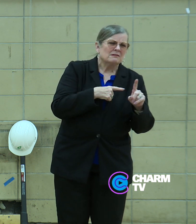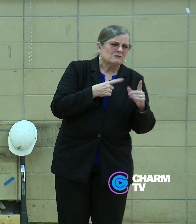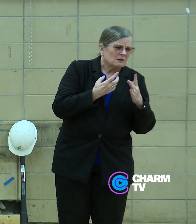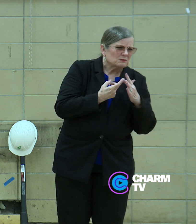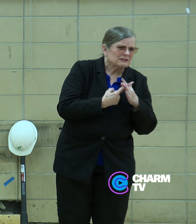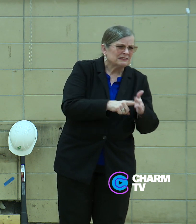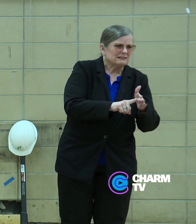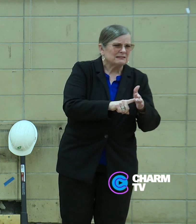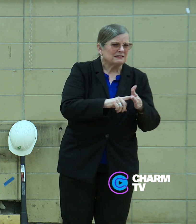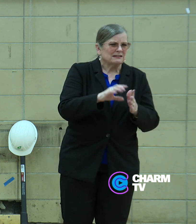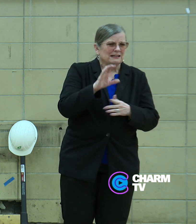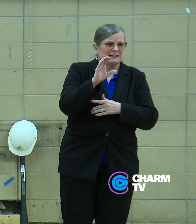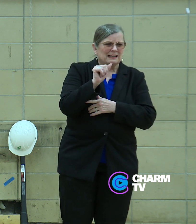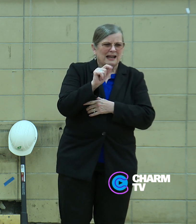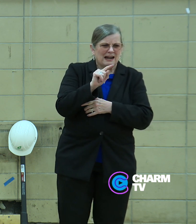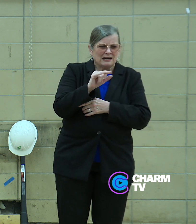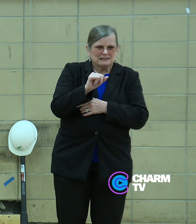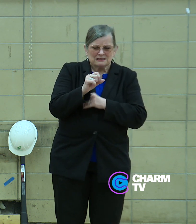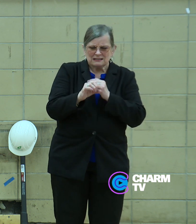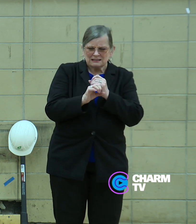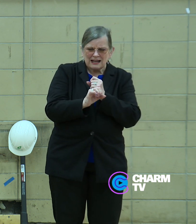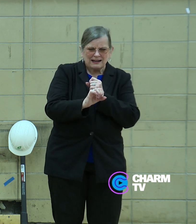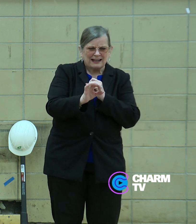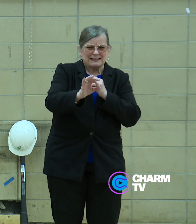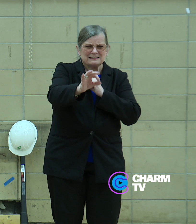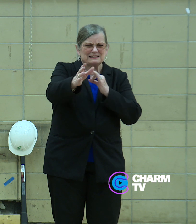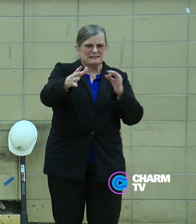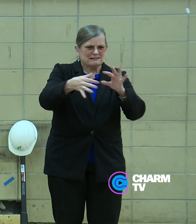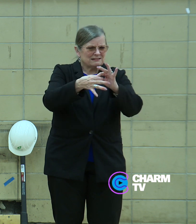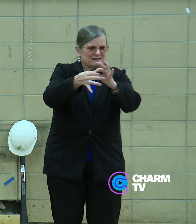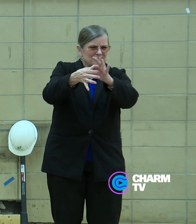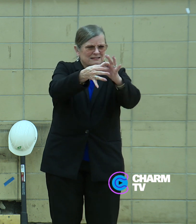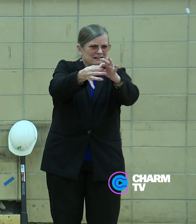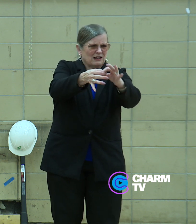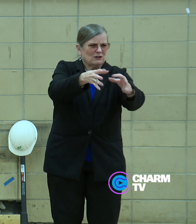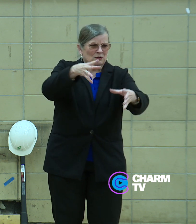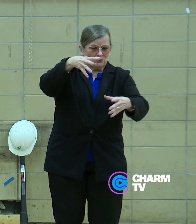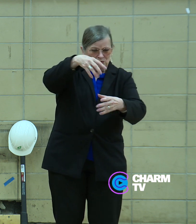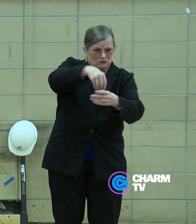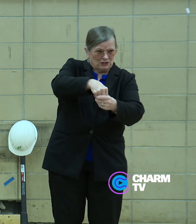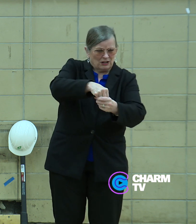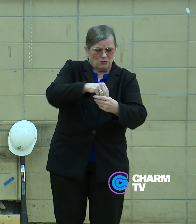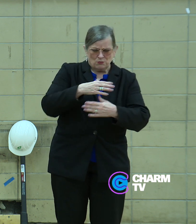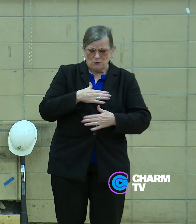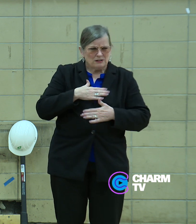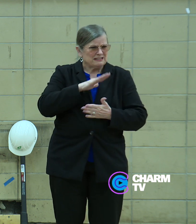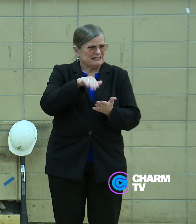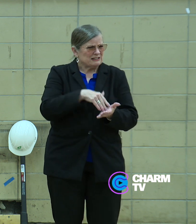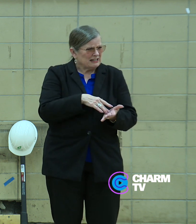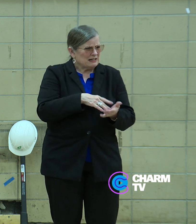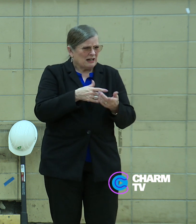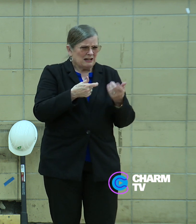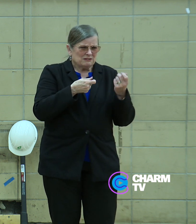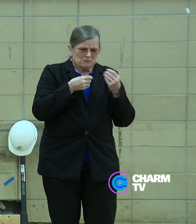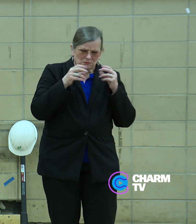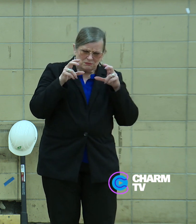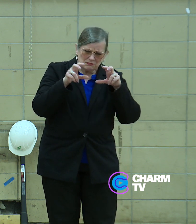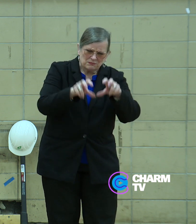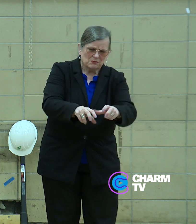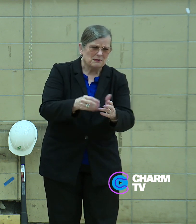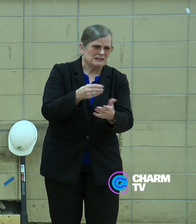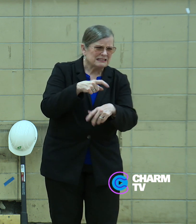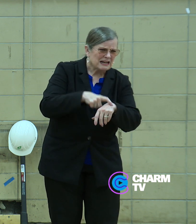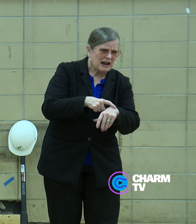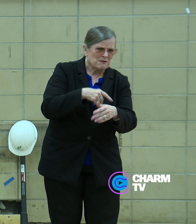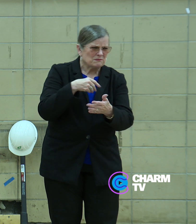to bring young, to physically get young people into the rec centers that you're pouring all this time and money into. Is there anything specific that City